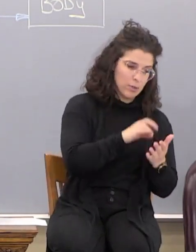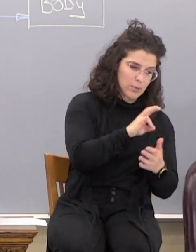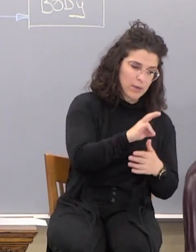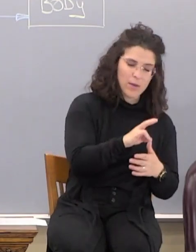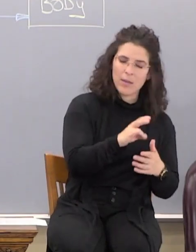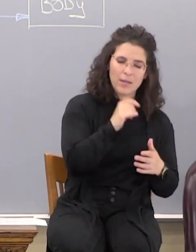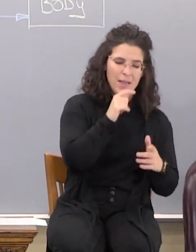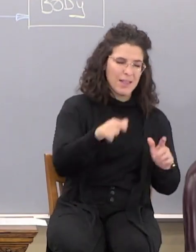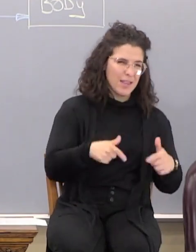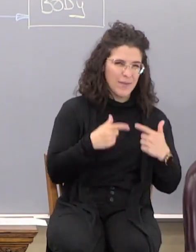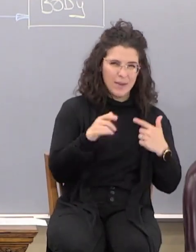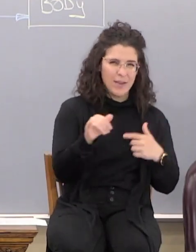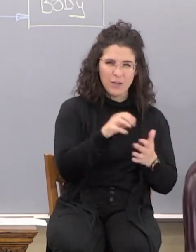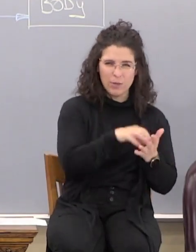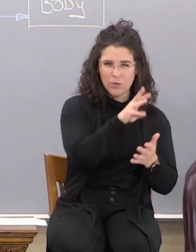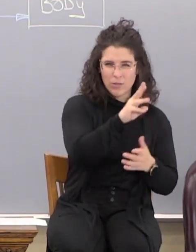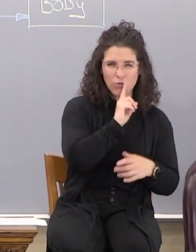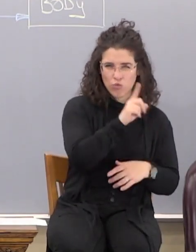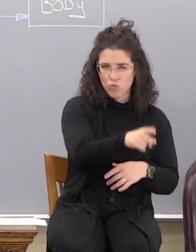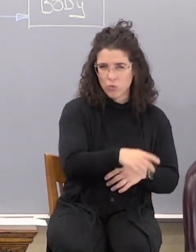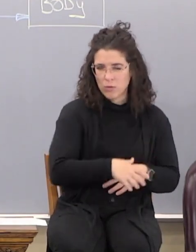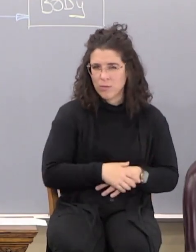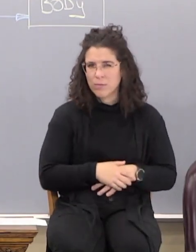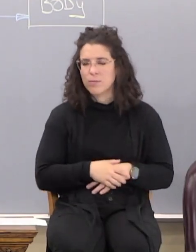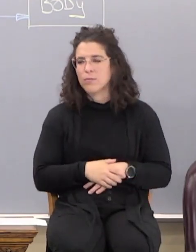6 is true.